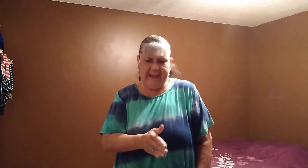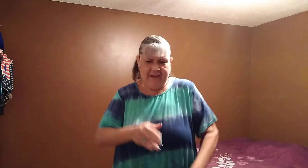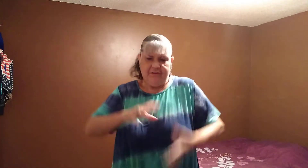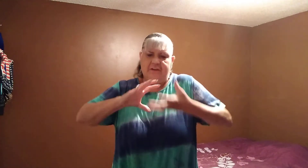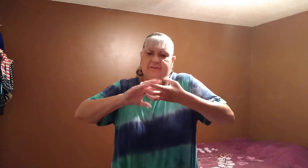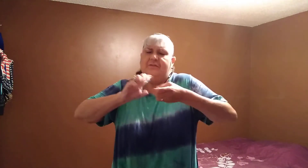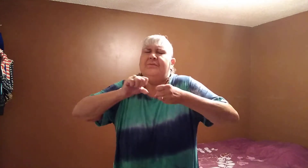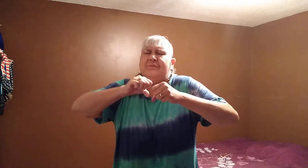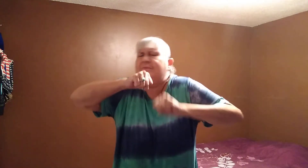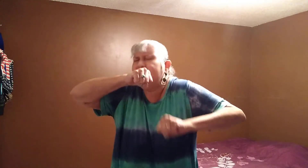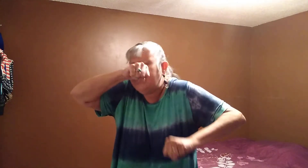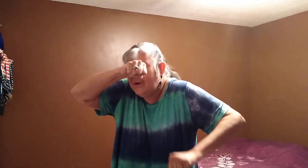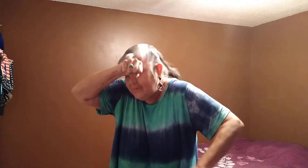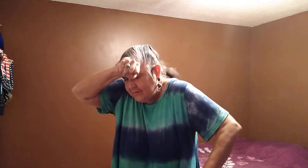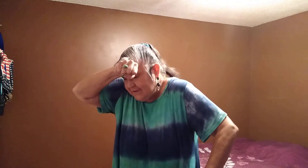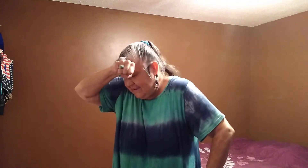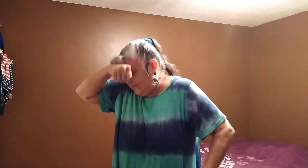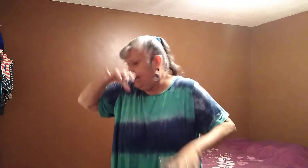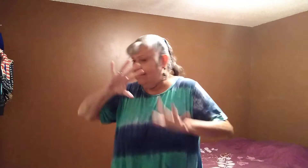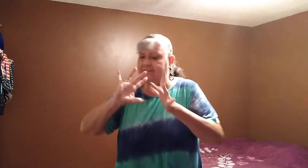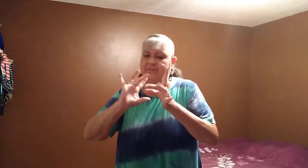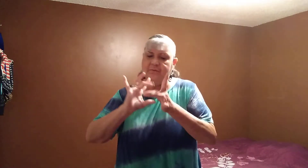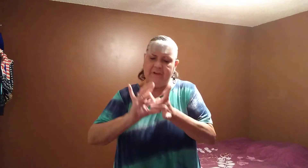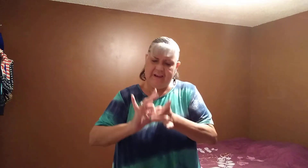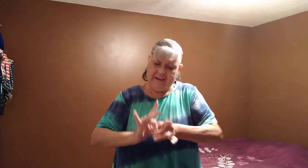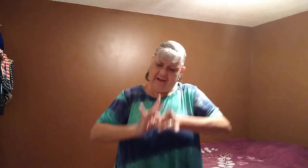never too broken to belong.